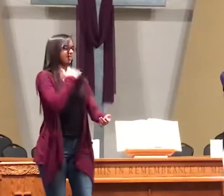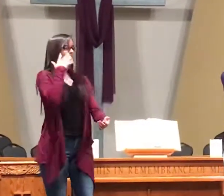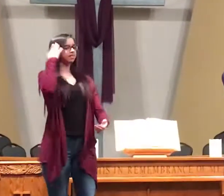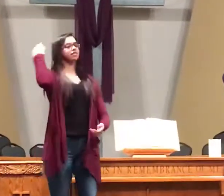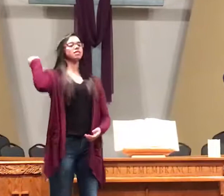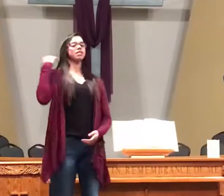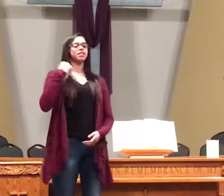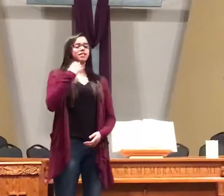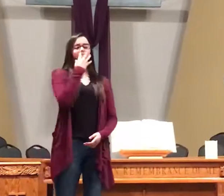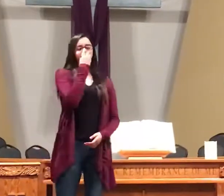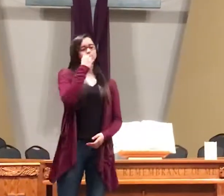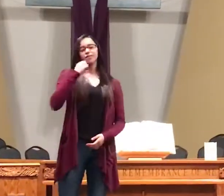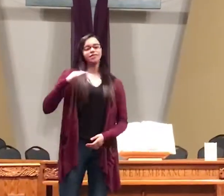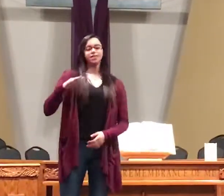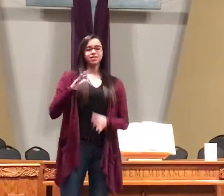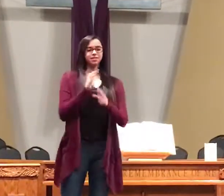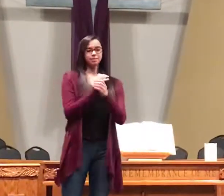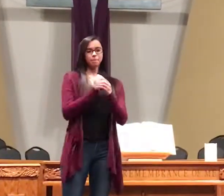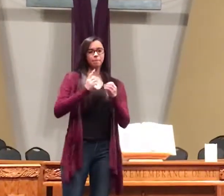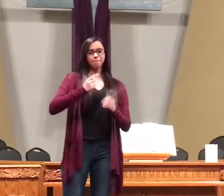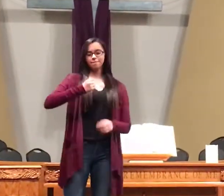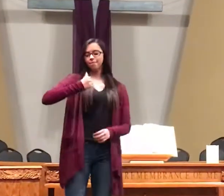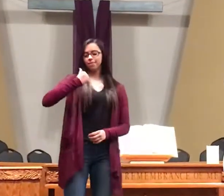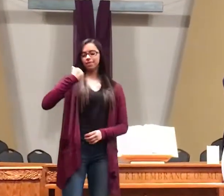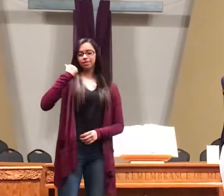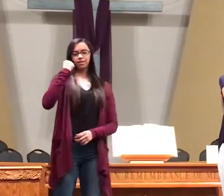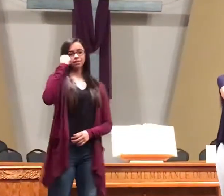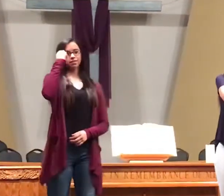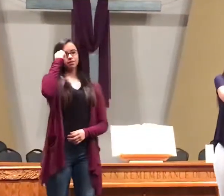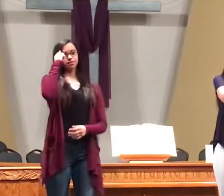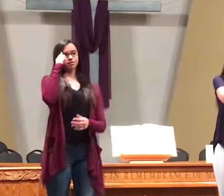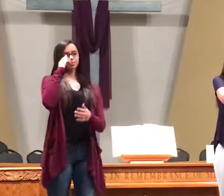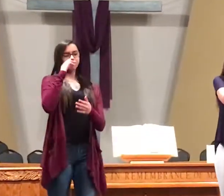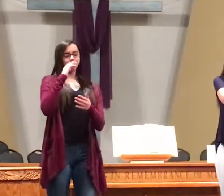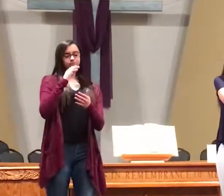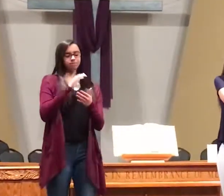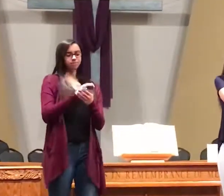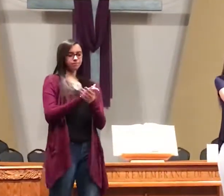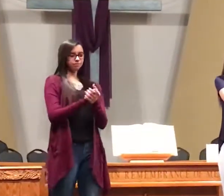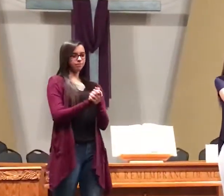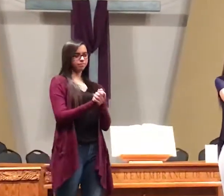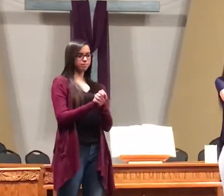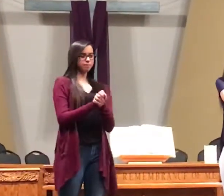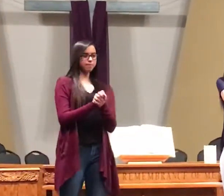song, and I don't really care if nobody else believes.